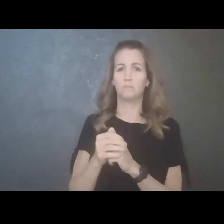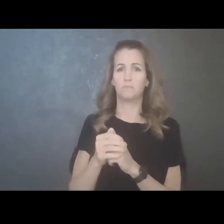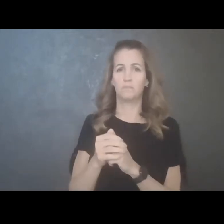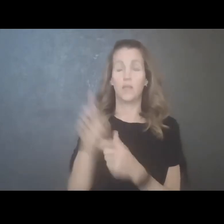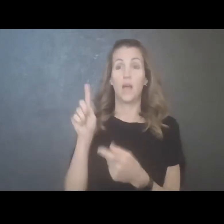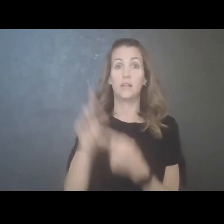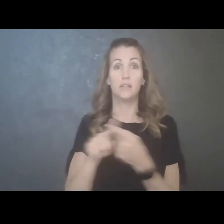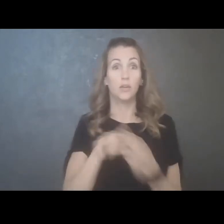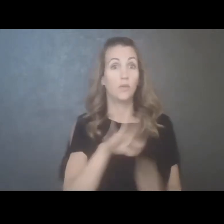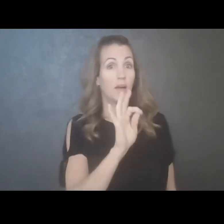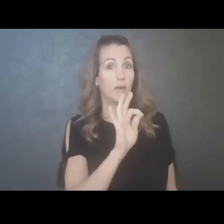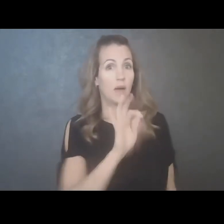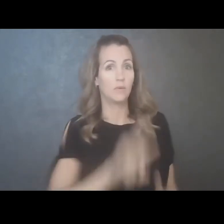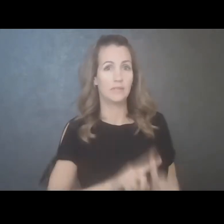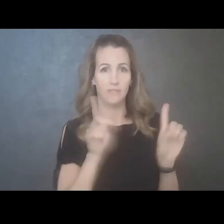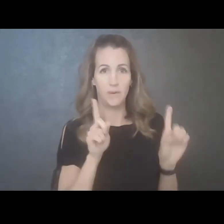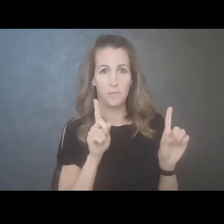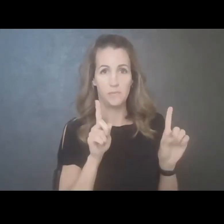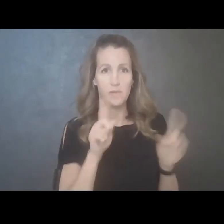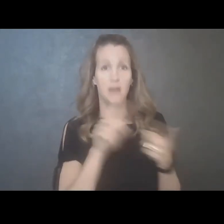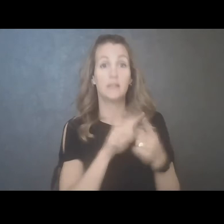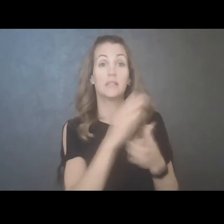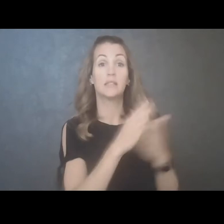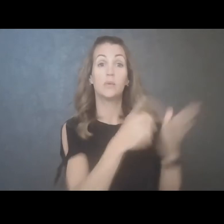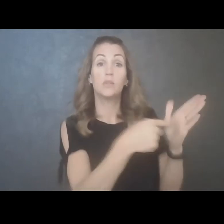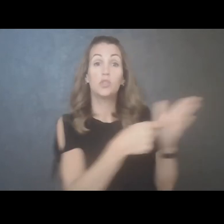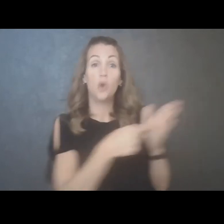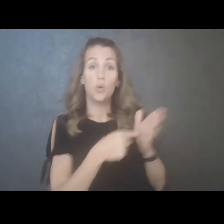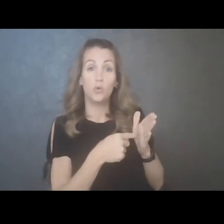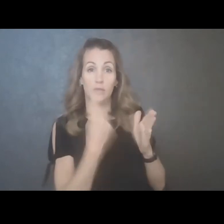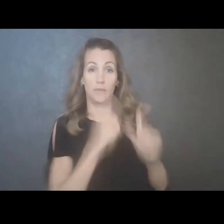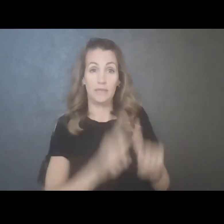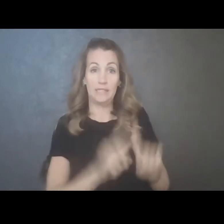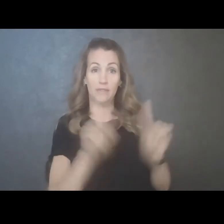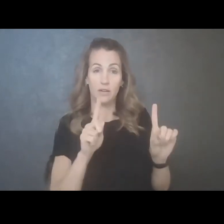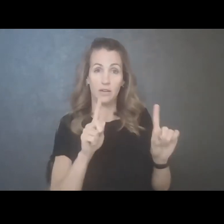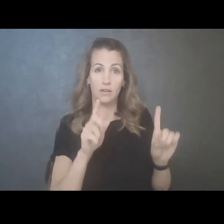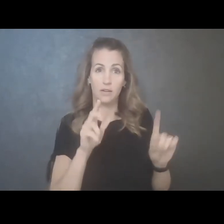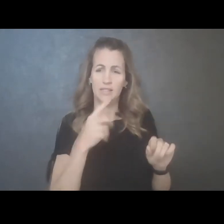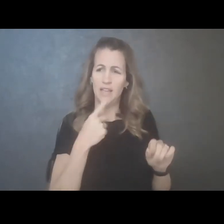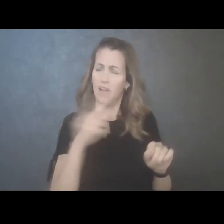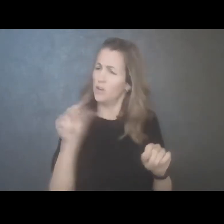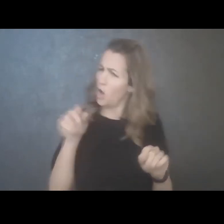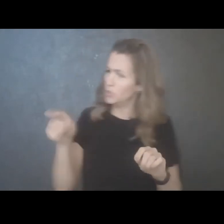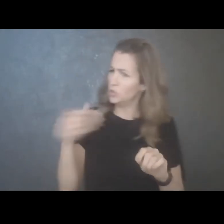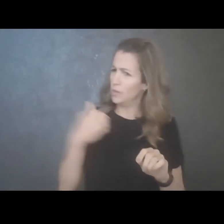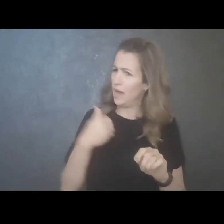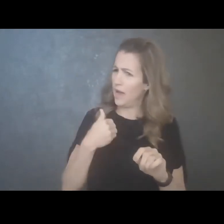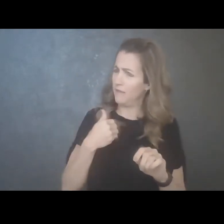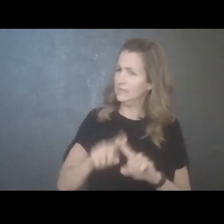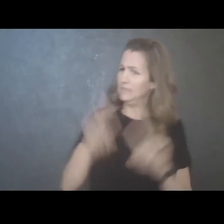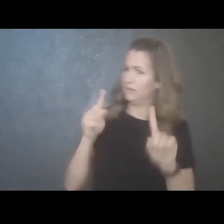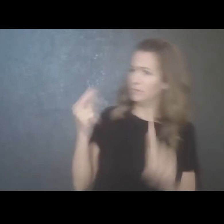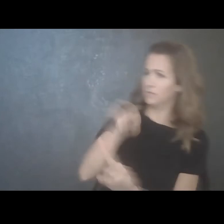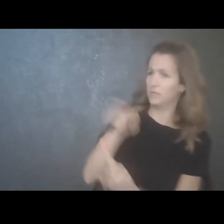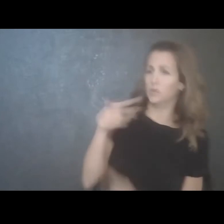found out it wasn't. Until someone showed you something different. And said, no, did you ever look at it this way? And then, oh yeah, you had that aha moment.